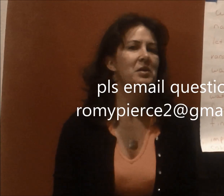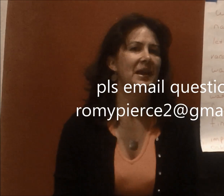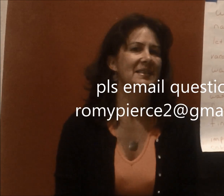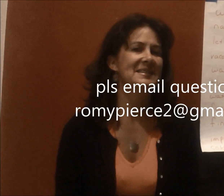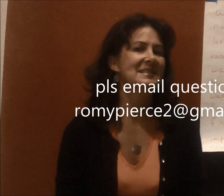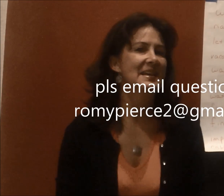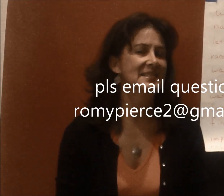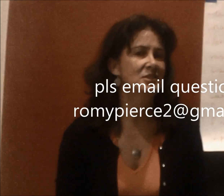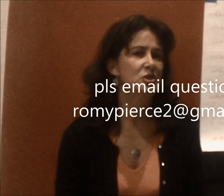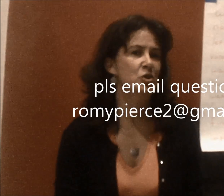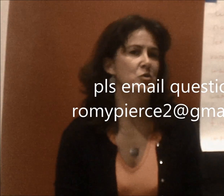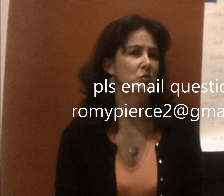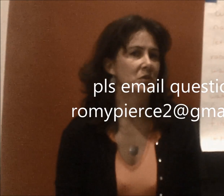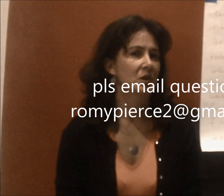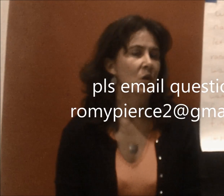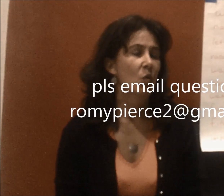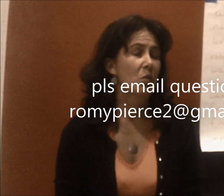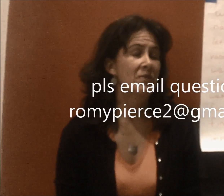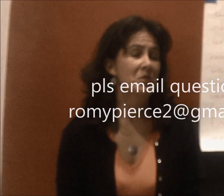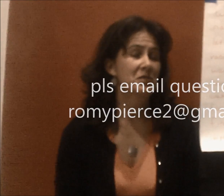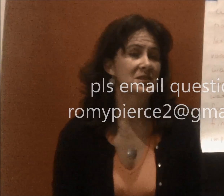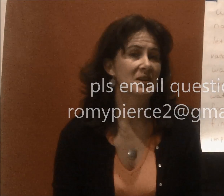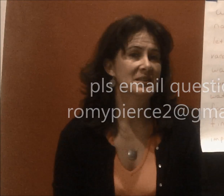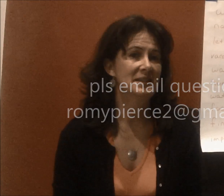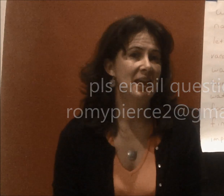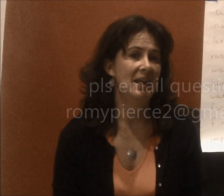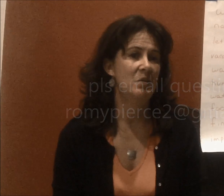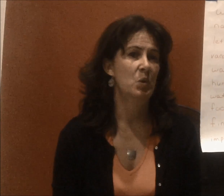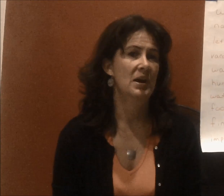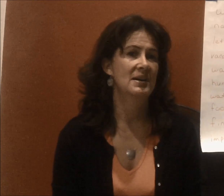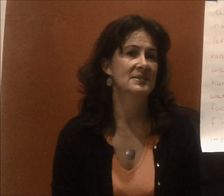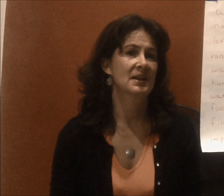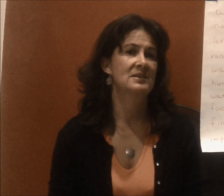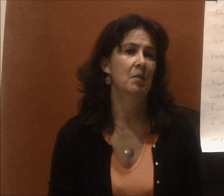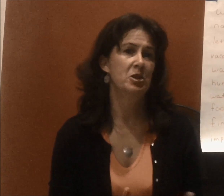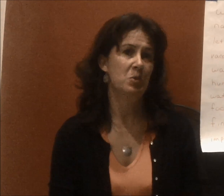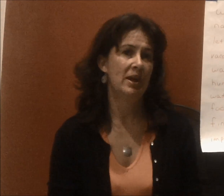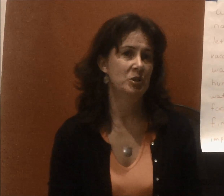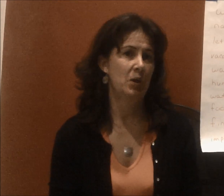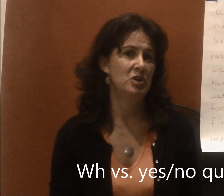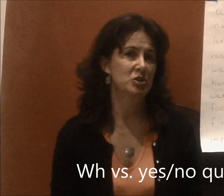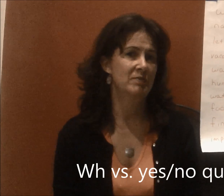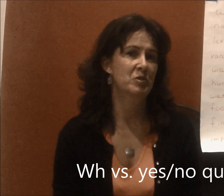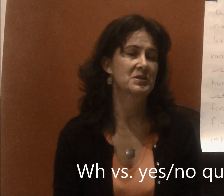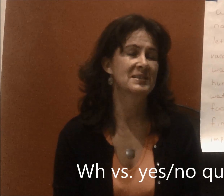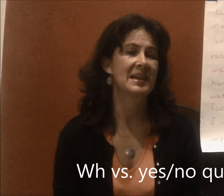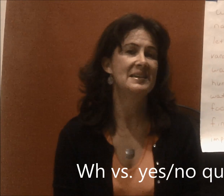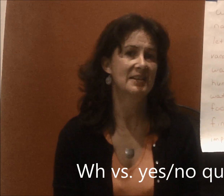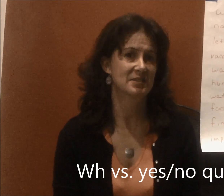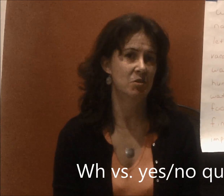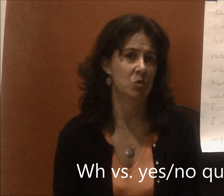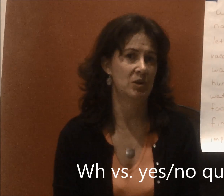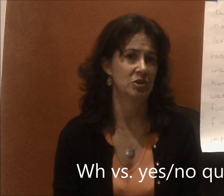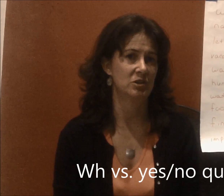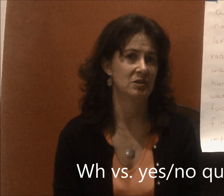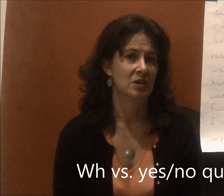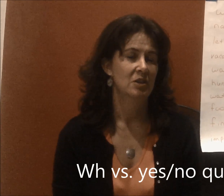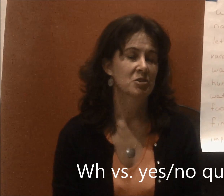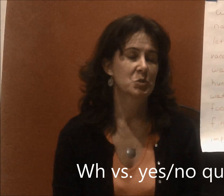Okay, this is lesson 2. What we focused on today was a WH question versus a yes-no question. So what